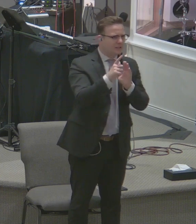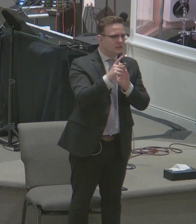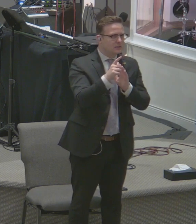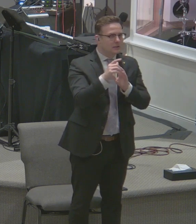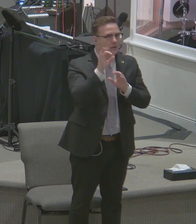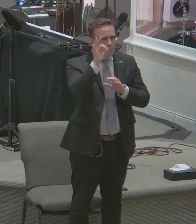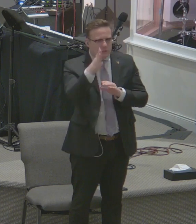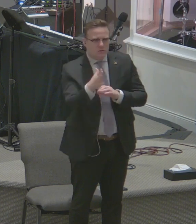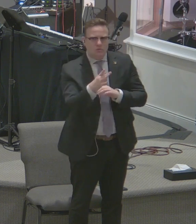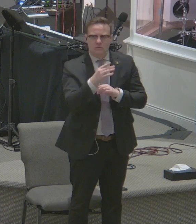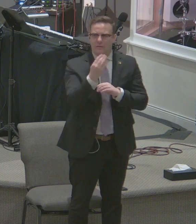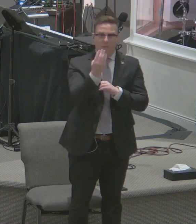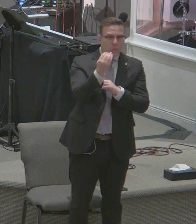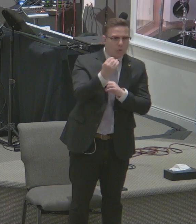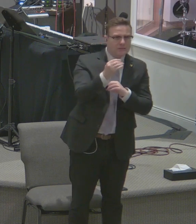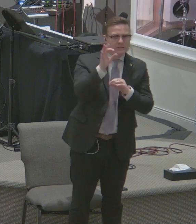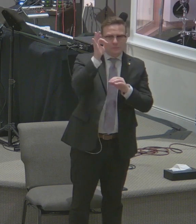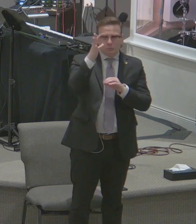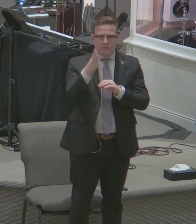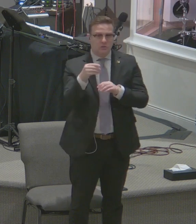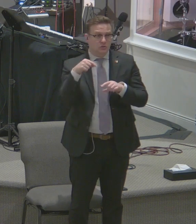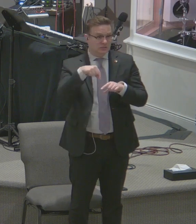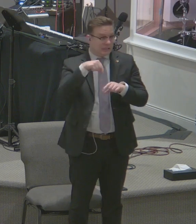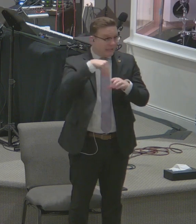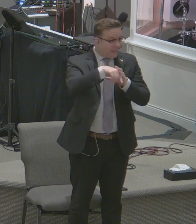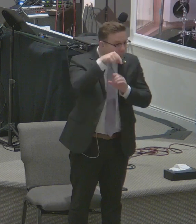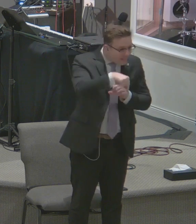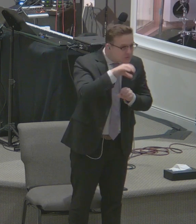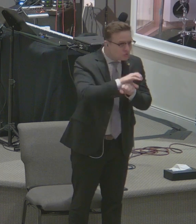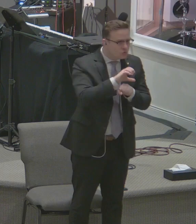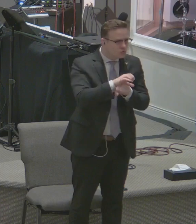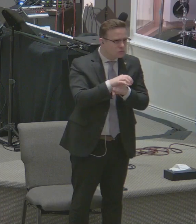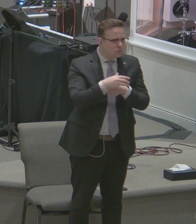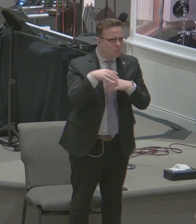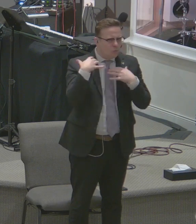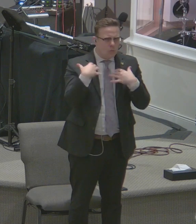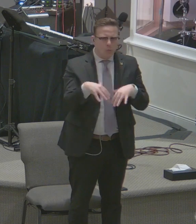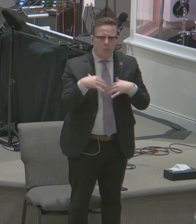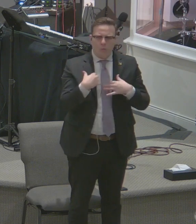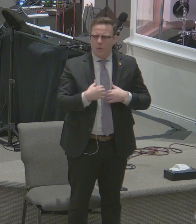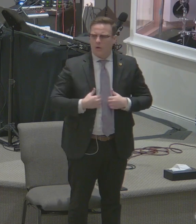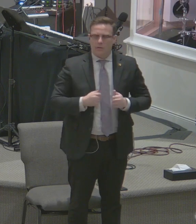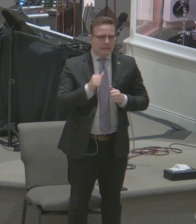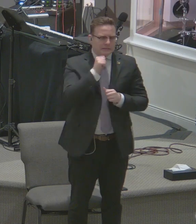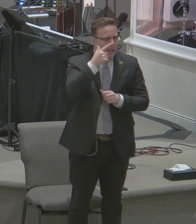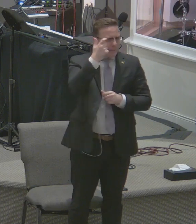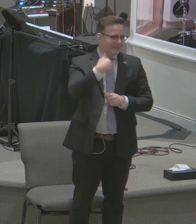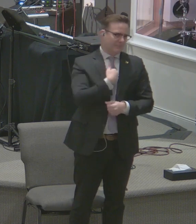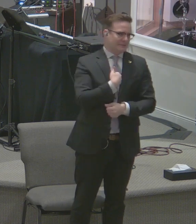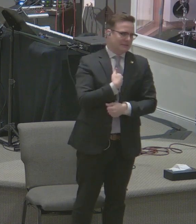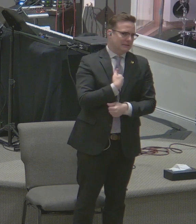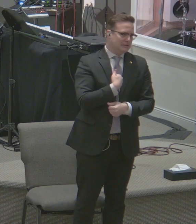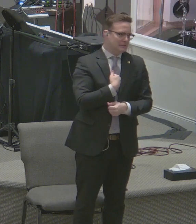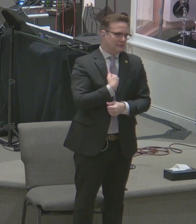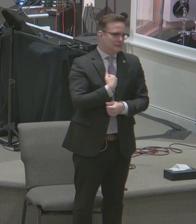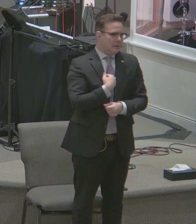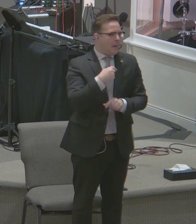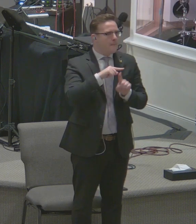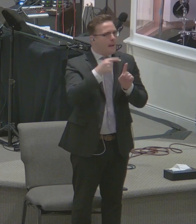they're called to preach in this church. I mean, that's not a result of me. It's a result of you saying